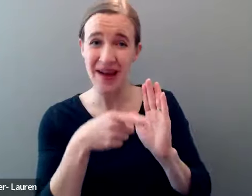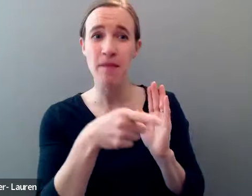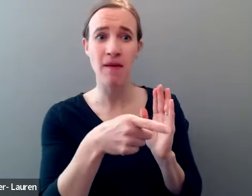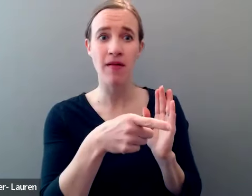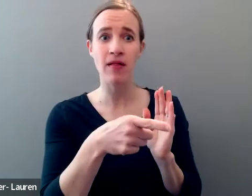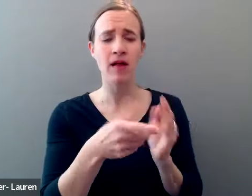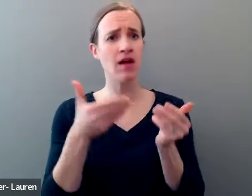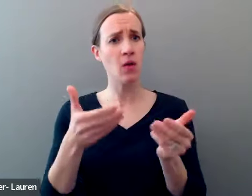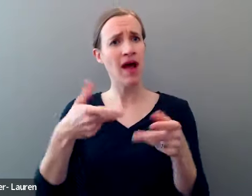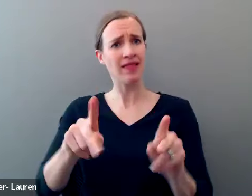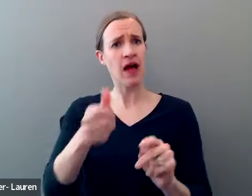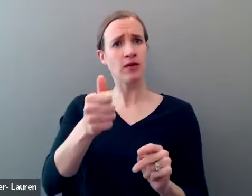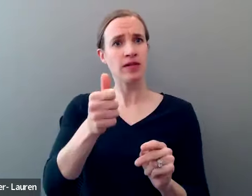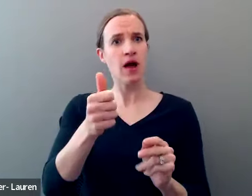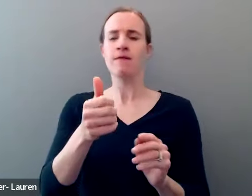pleasant thing.